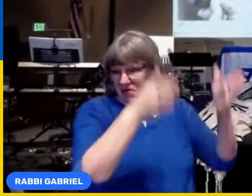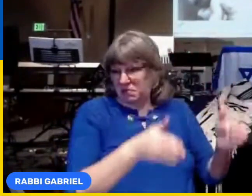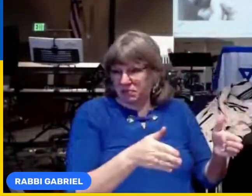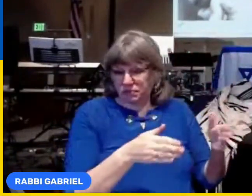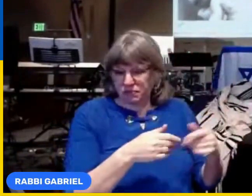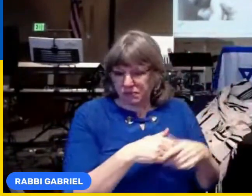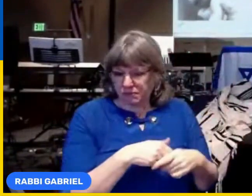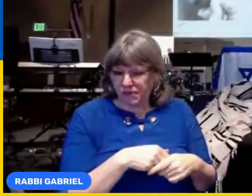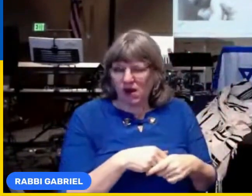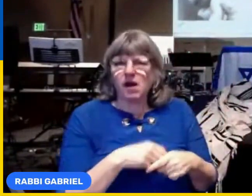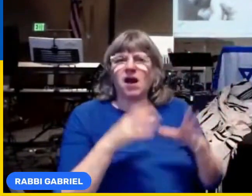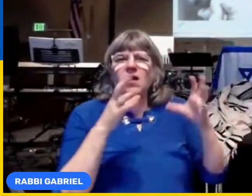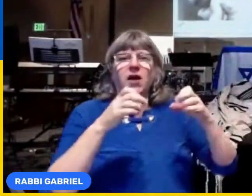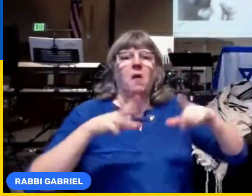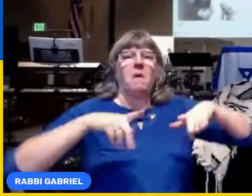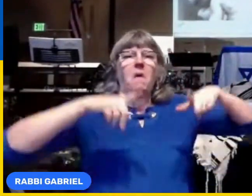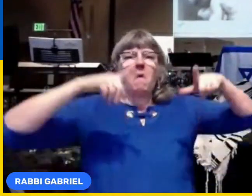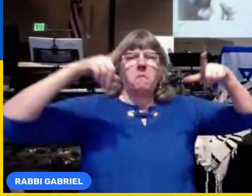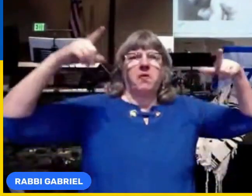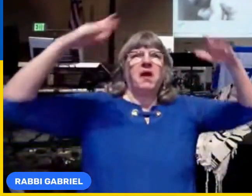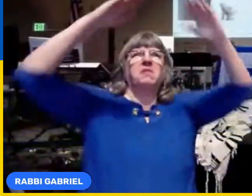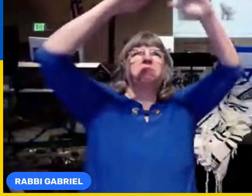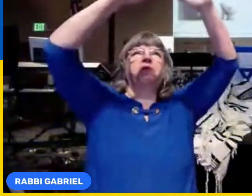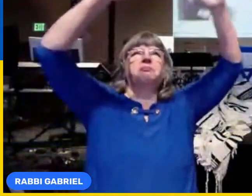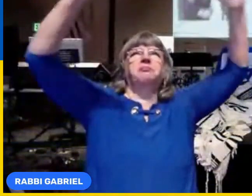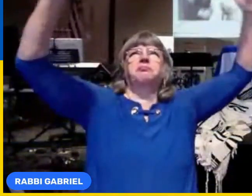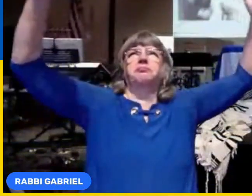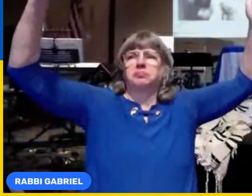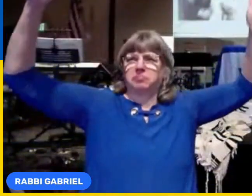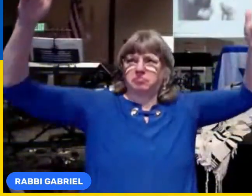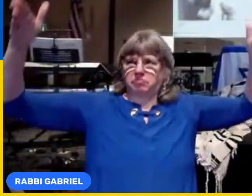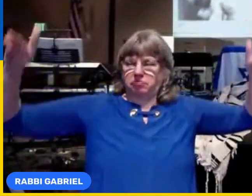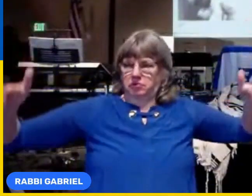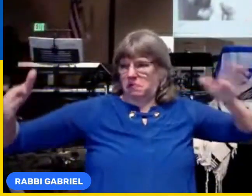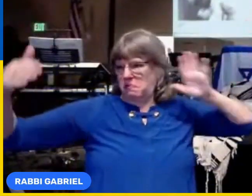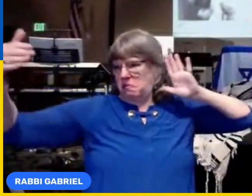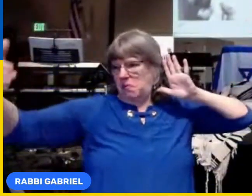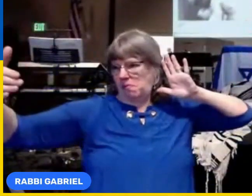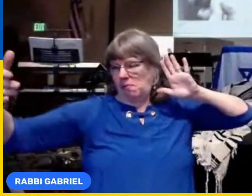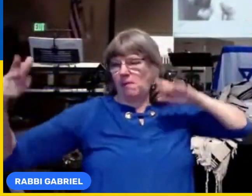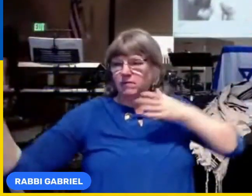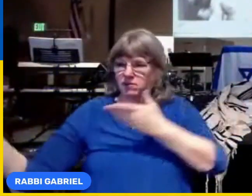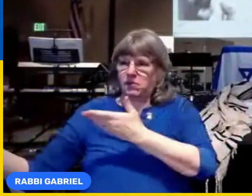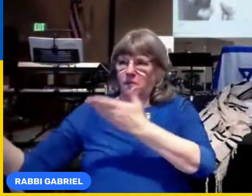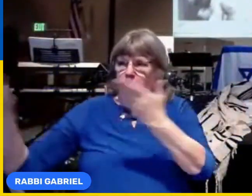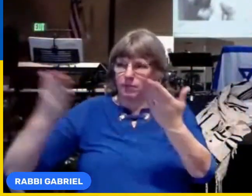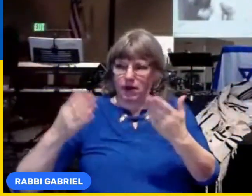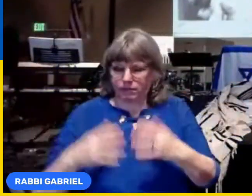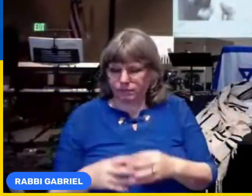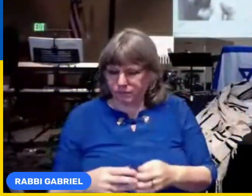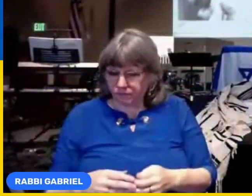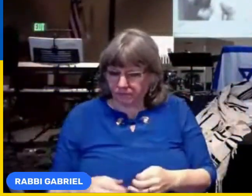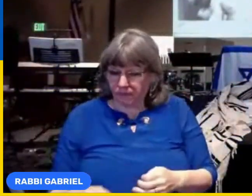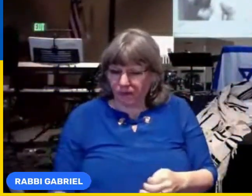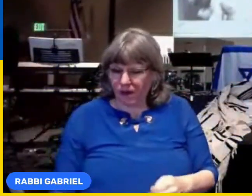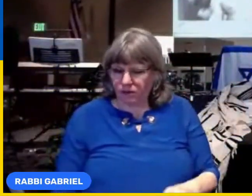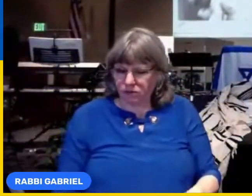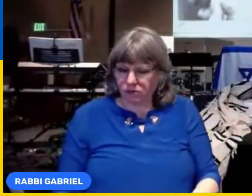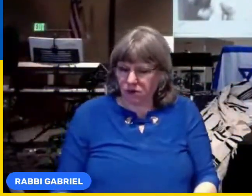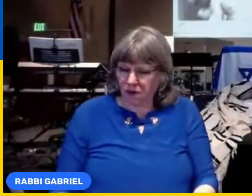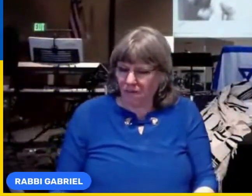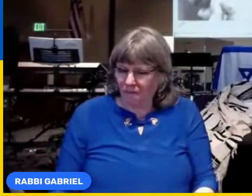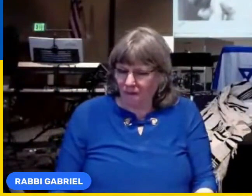was extracted from the Carrara quarries in Tuscany, Italy, for the project. For